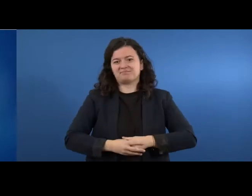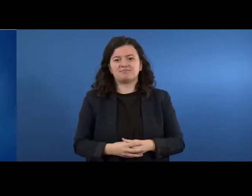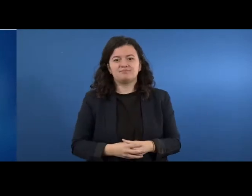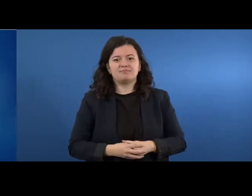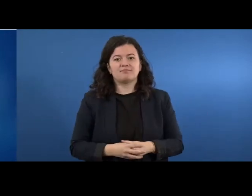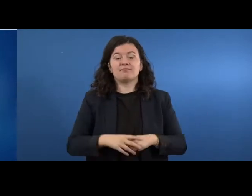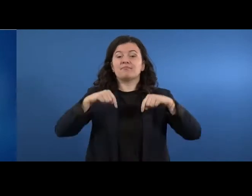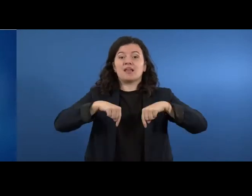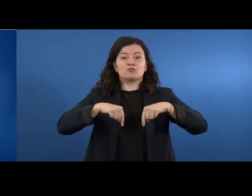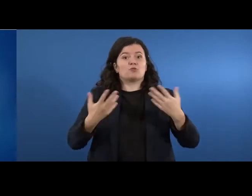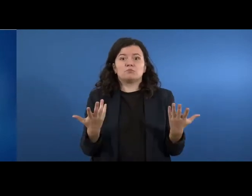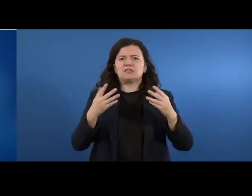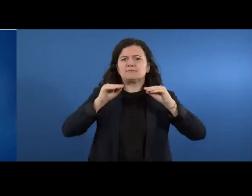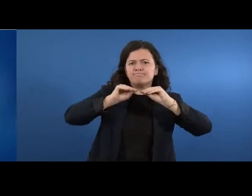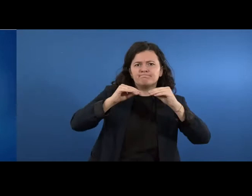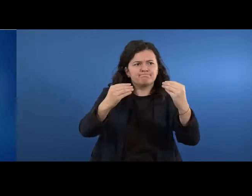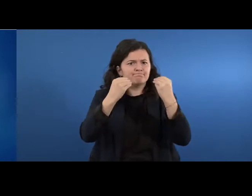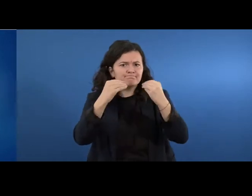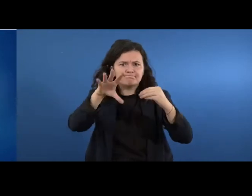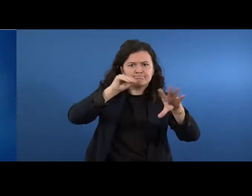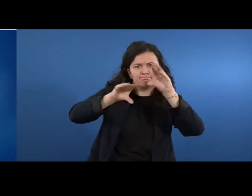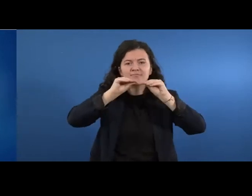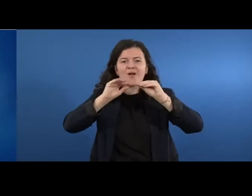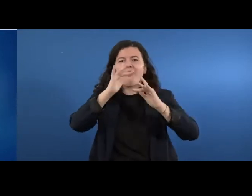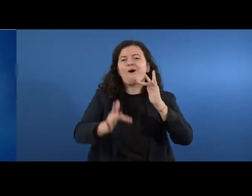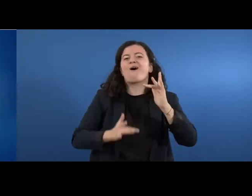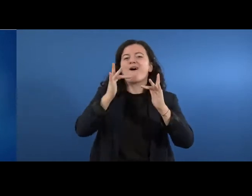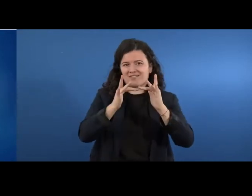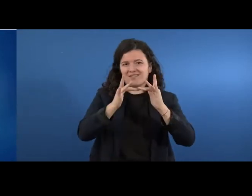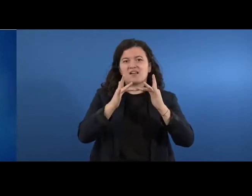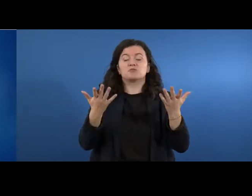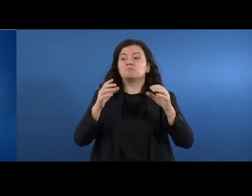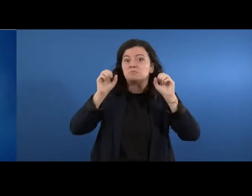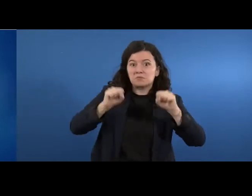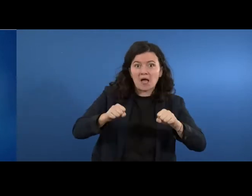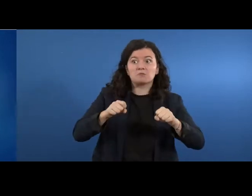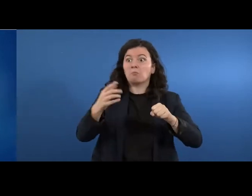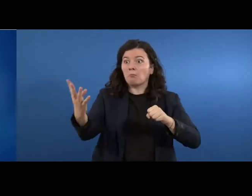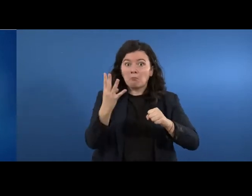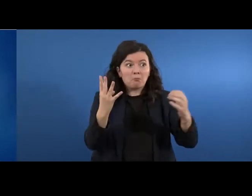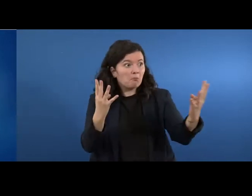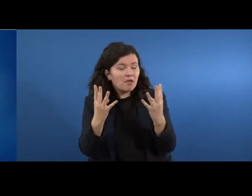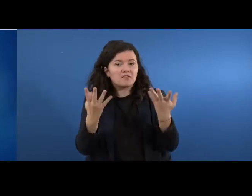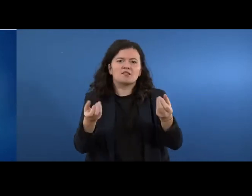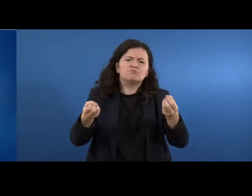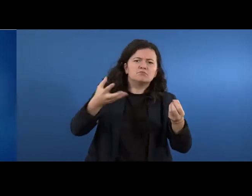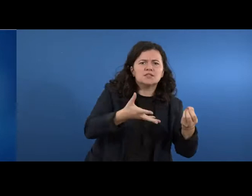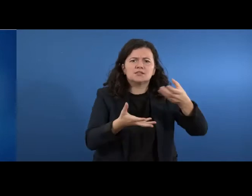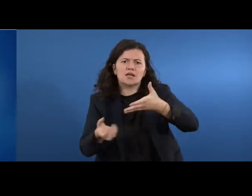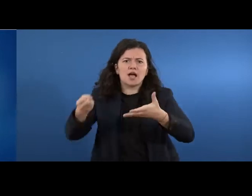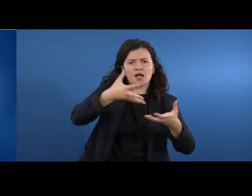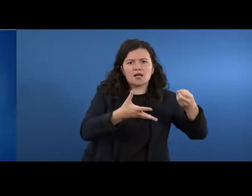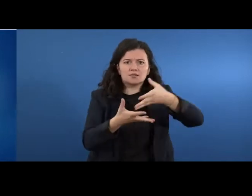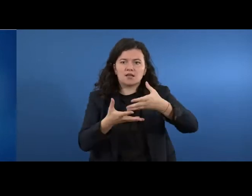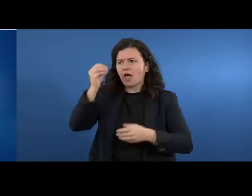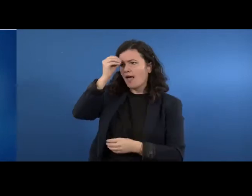an online academy. It's providing a virtual space to learn and discuss global challenges with high-level international experts, but